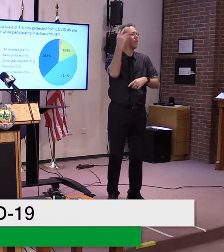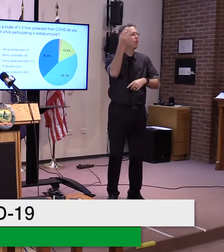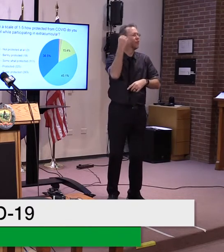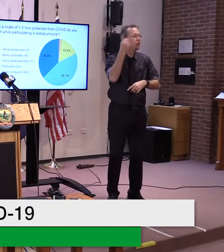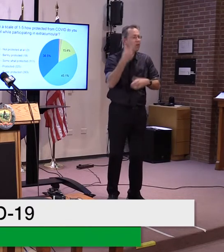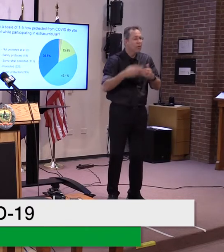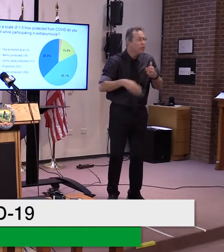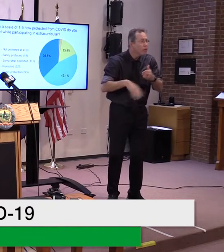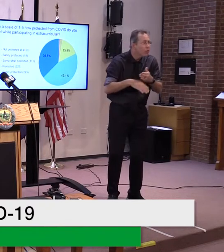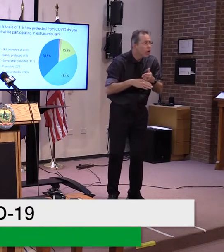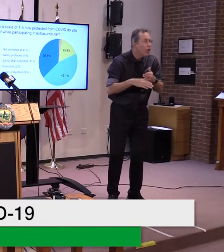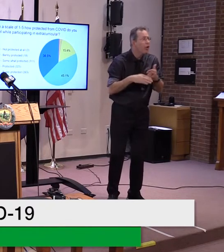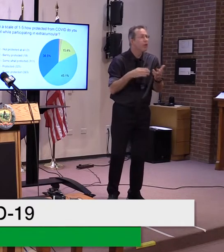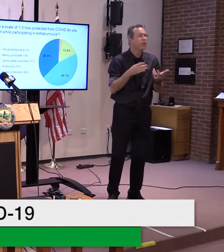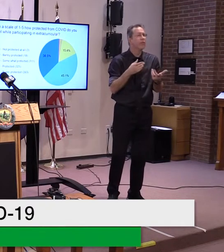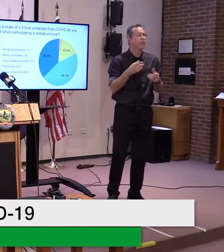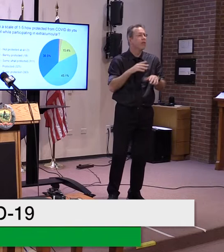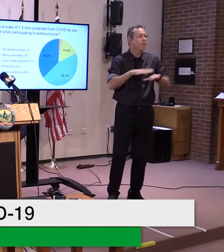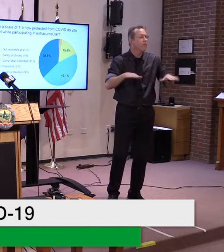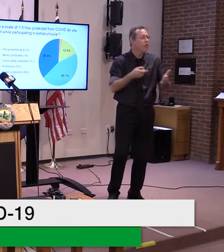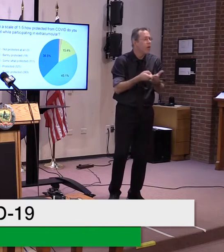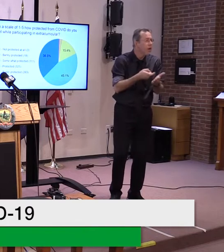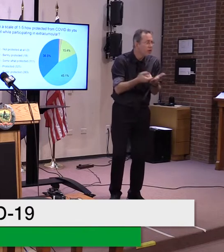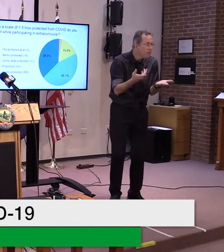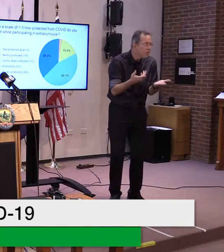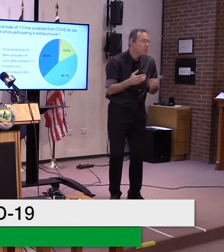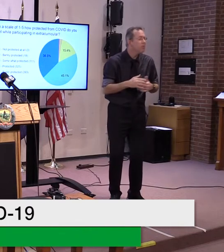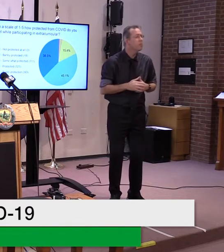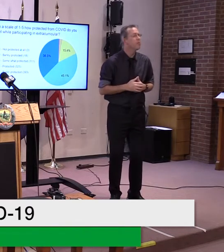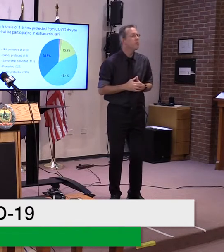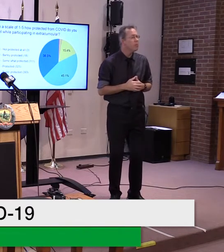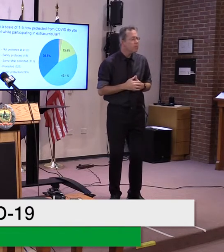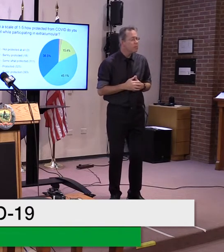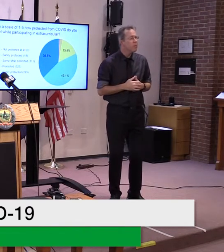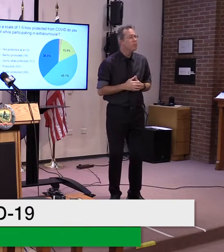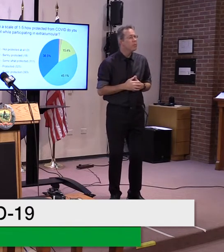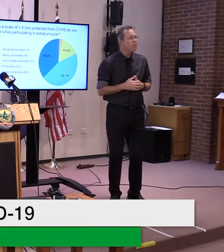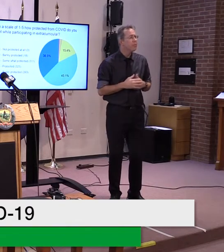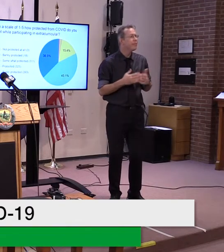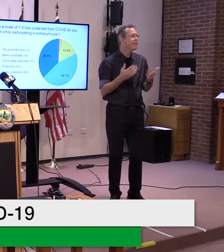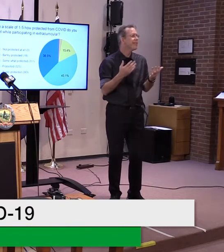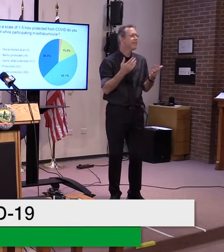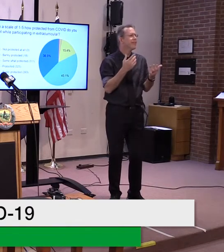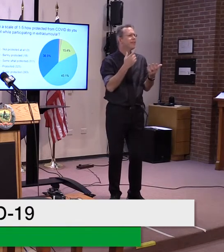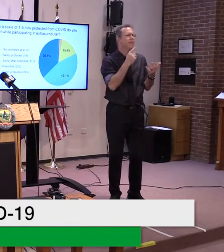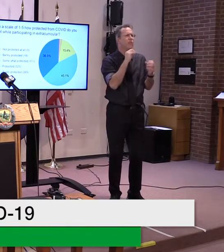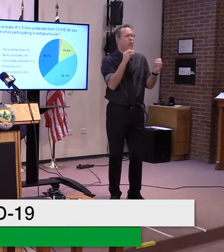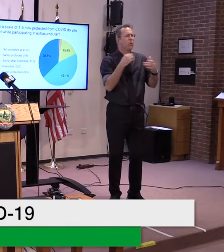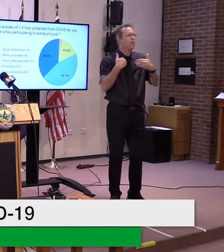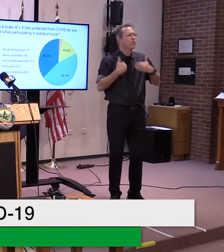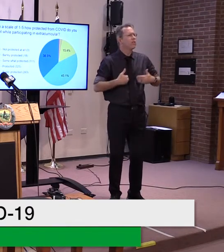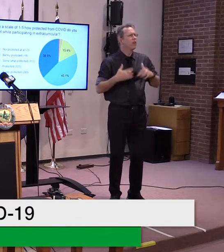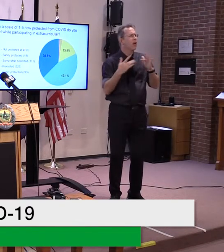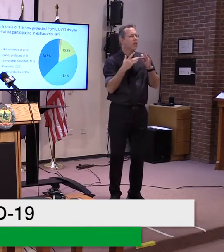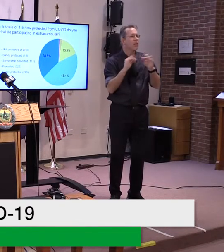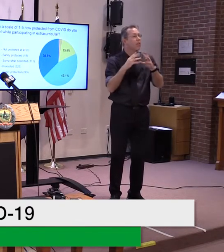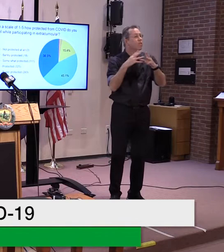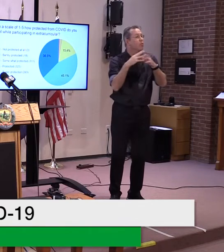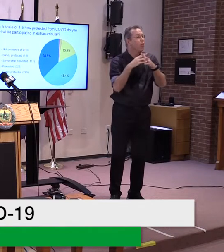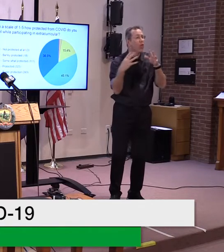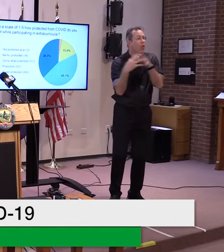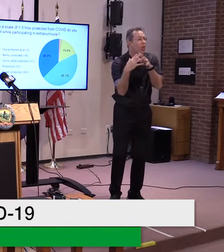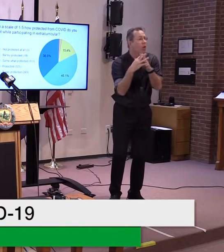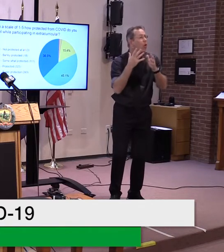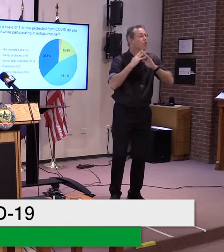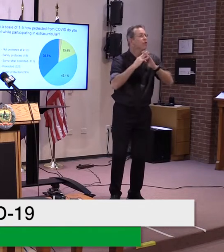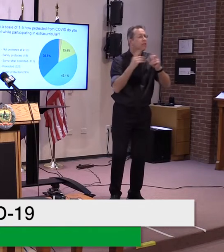um um we don't need to touch the same ball and pass it to another that's not much of an issue